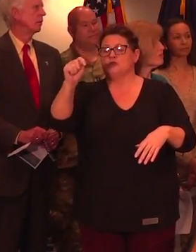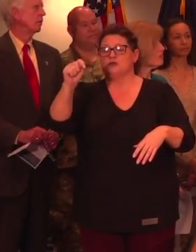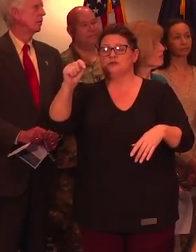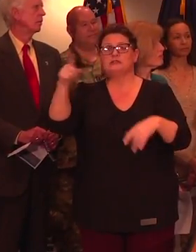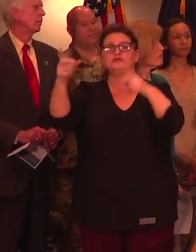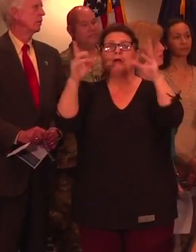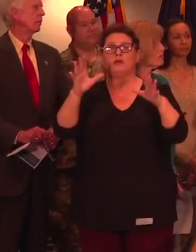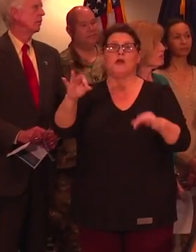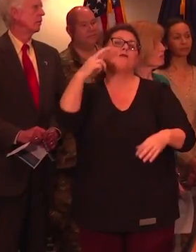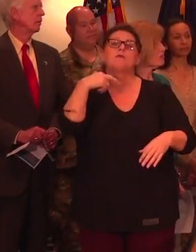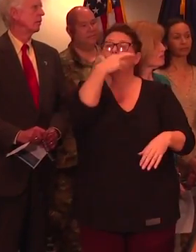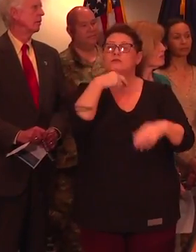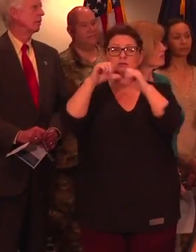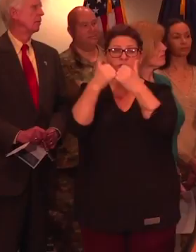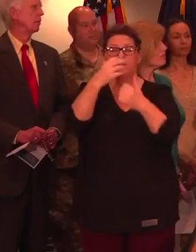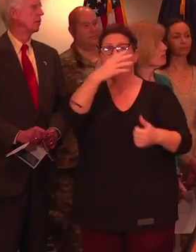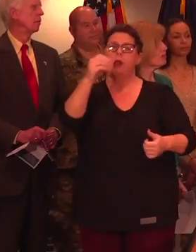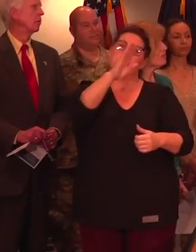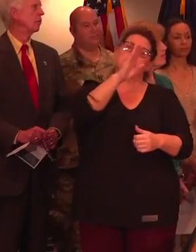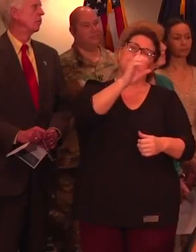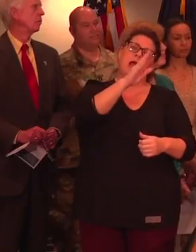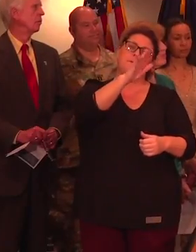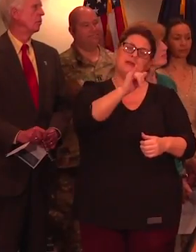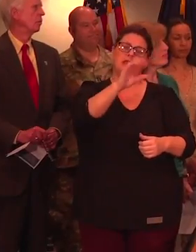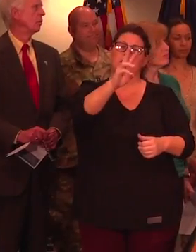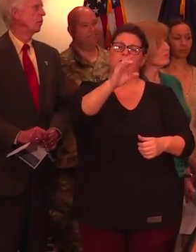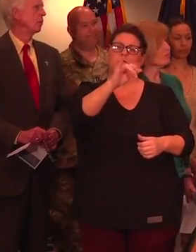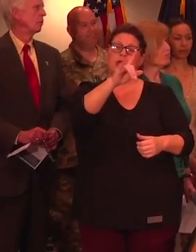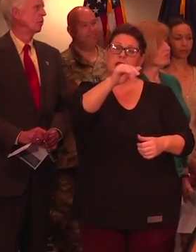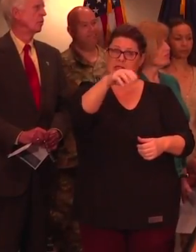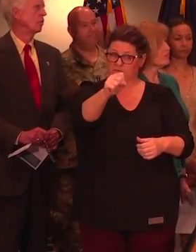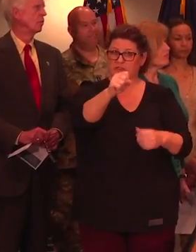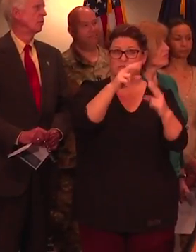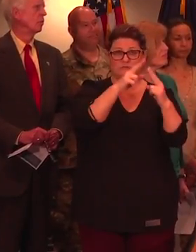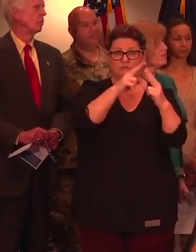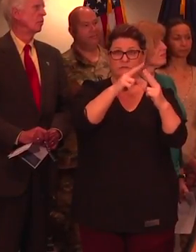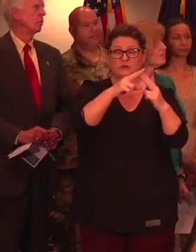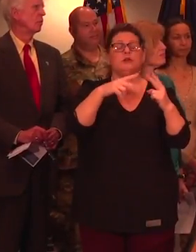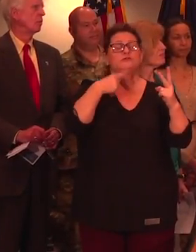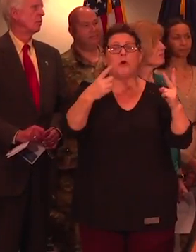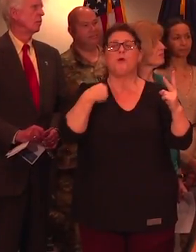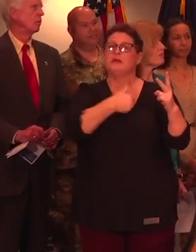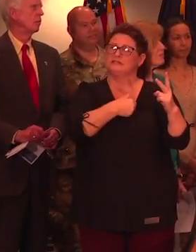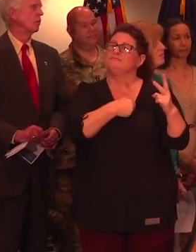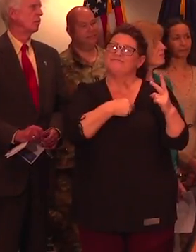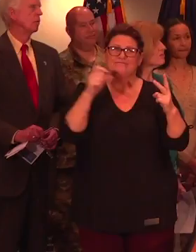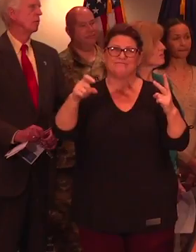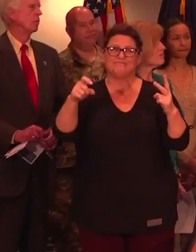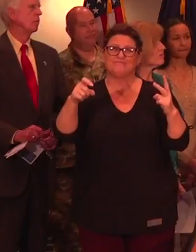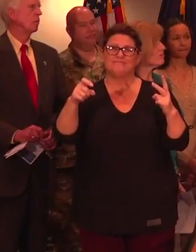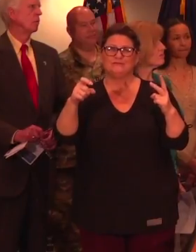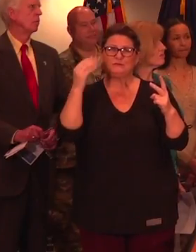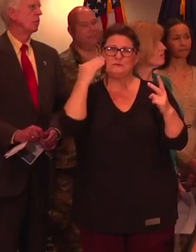Restaurant Association, and Chairman Bobby Williams. And we've talked to a lot of people. We know this is a dislocation. We know a lot of these